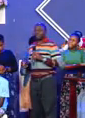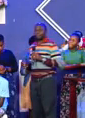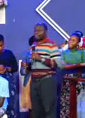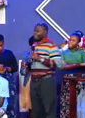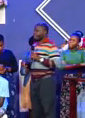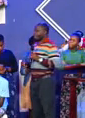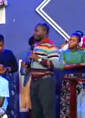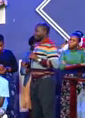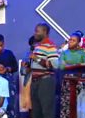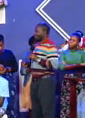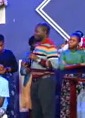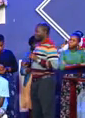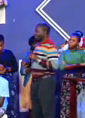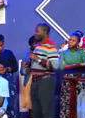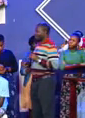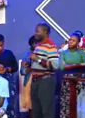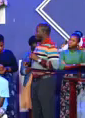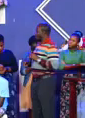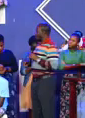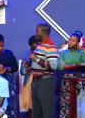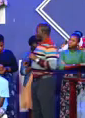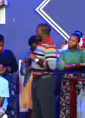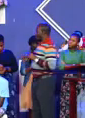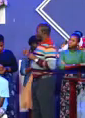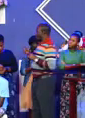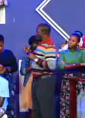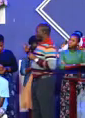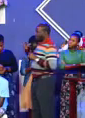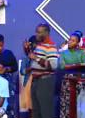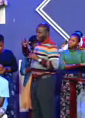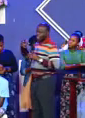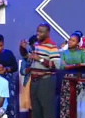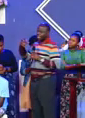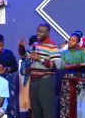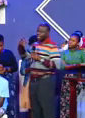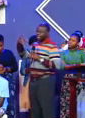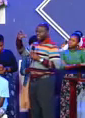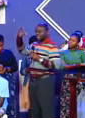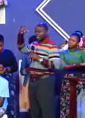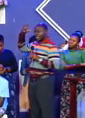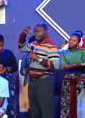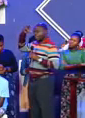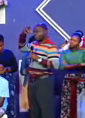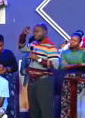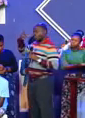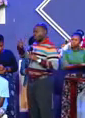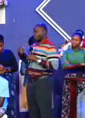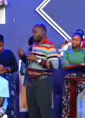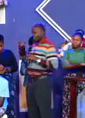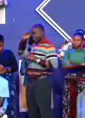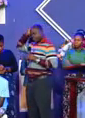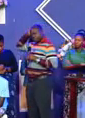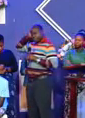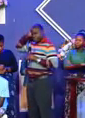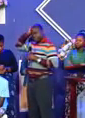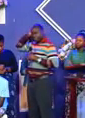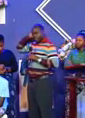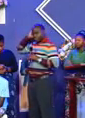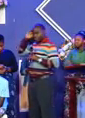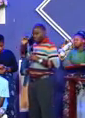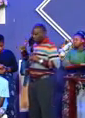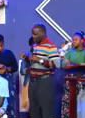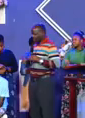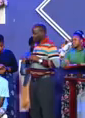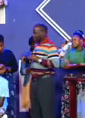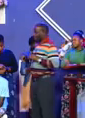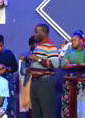ensambya. A brother gave us wisdom to go to Nsambya hospital. Awali scan n'ekebera omutwe. Where there